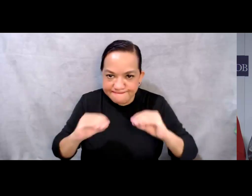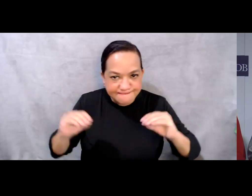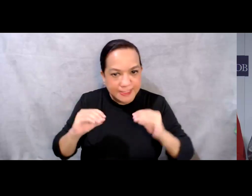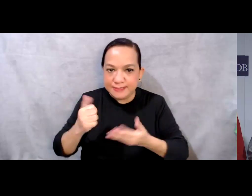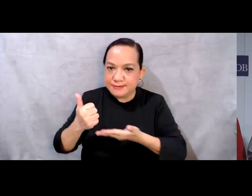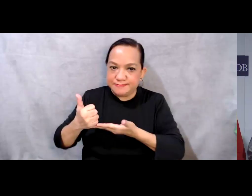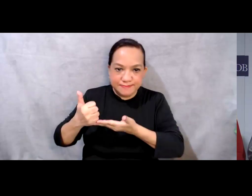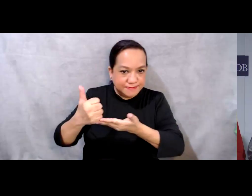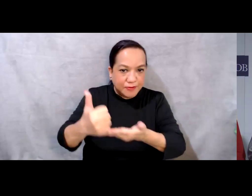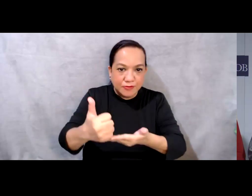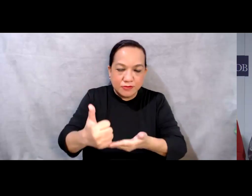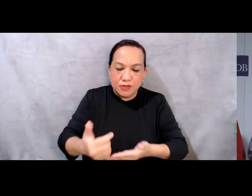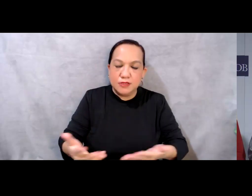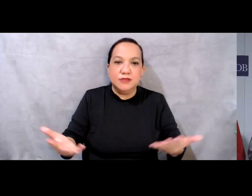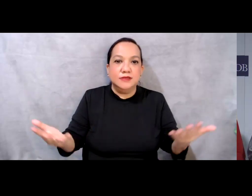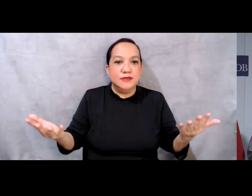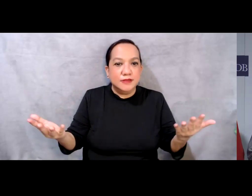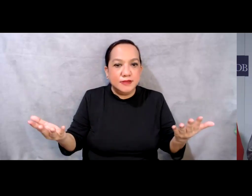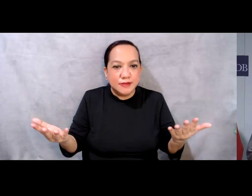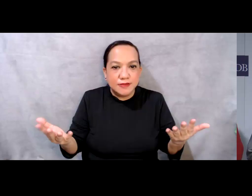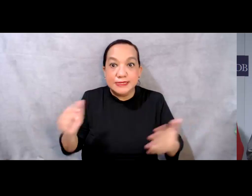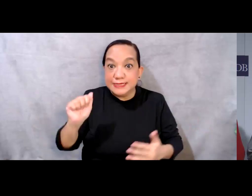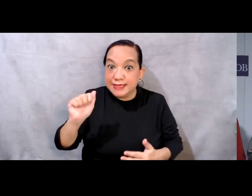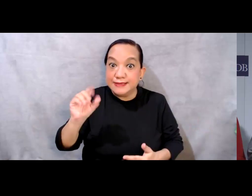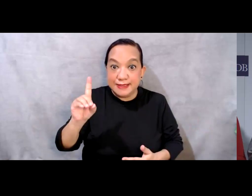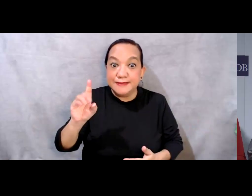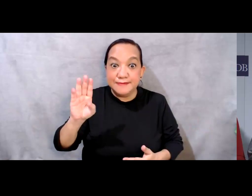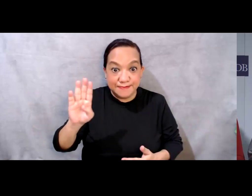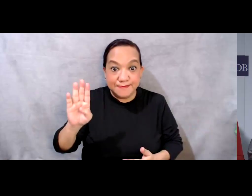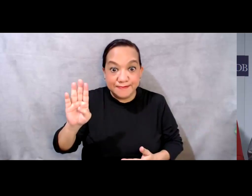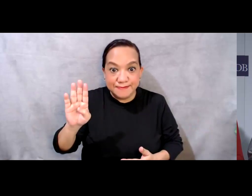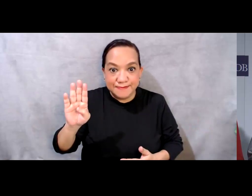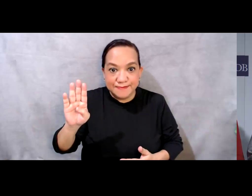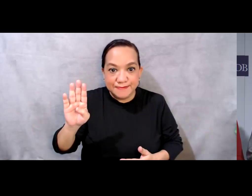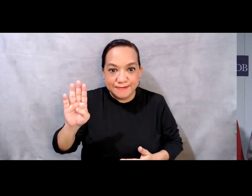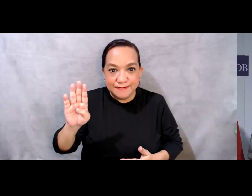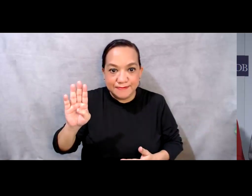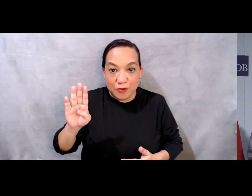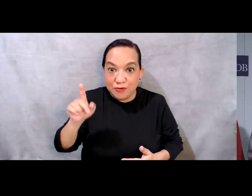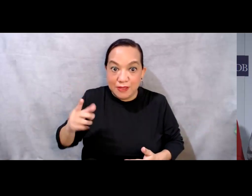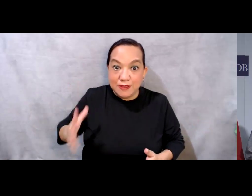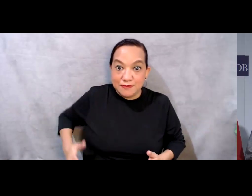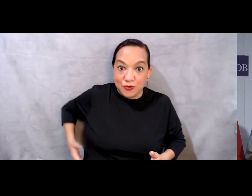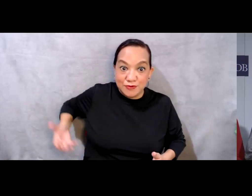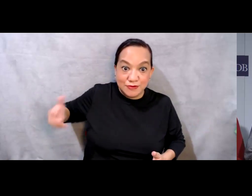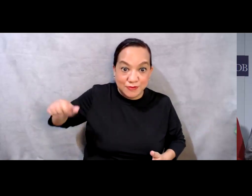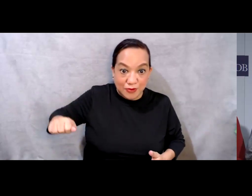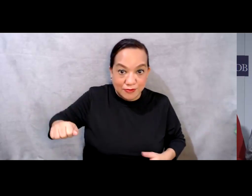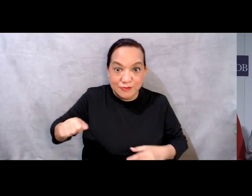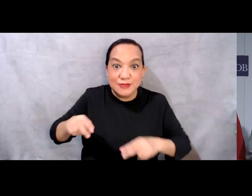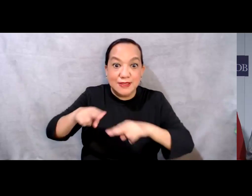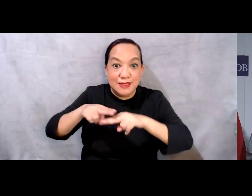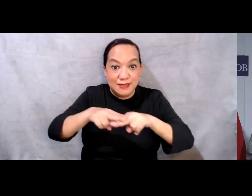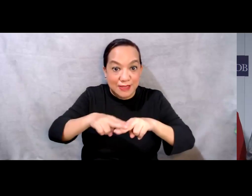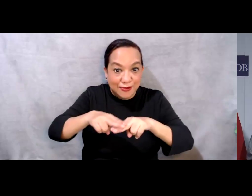of the Cambodia Railway project 2 years ago, 2 years prior to that case, where compliance review panel was able to make a recommendation